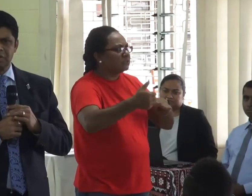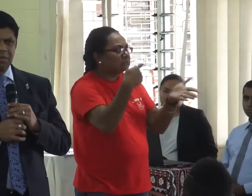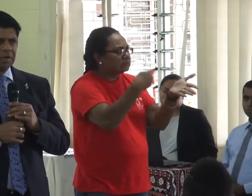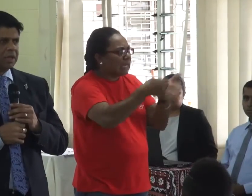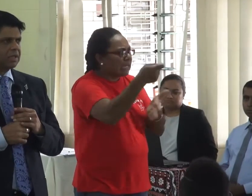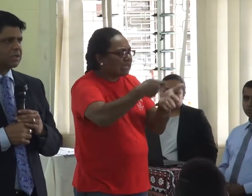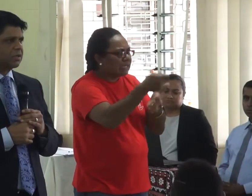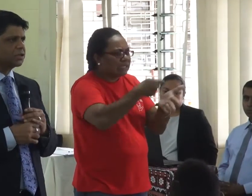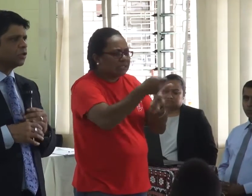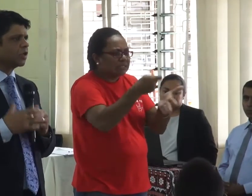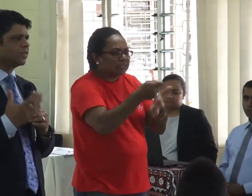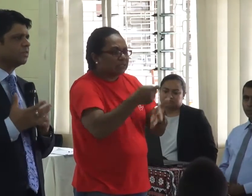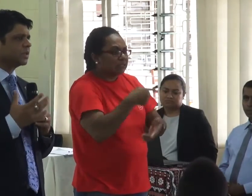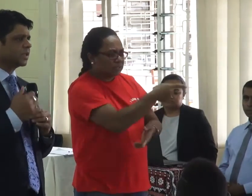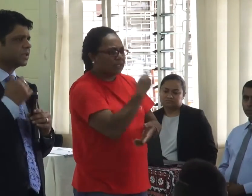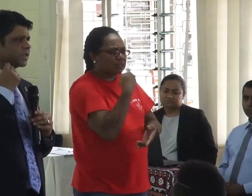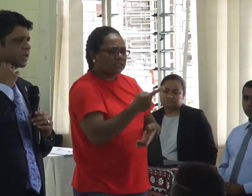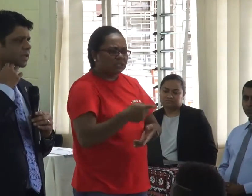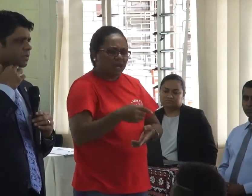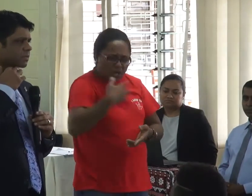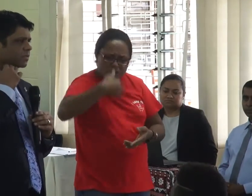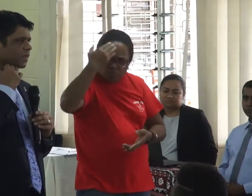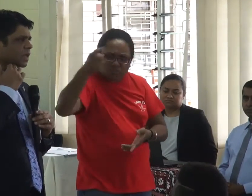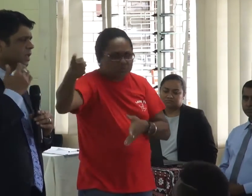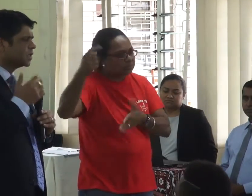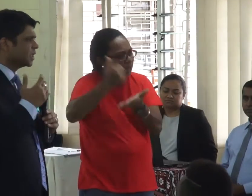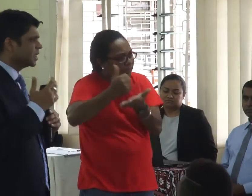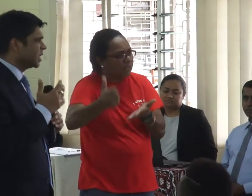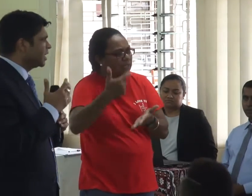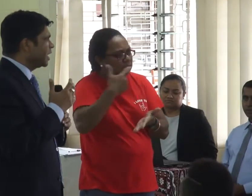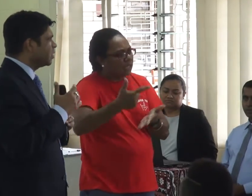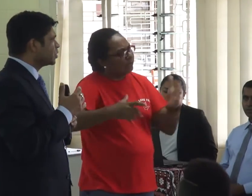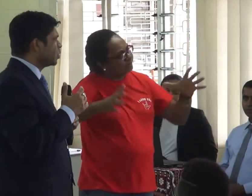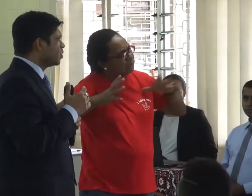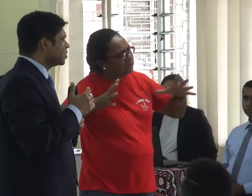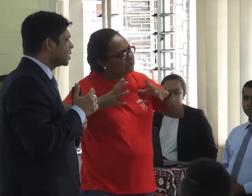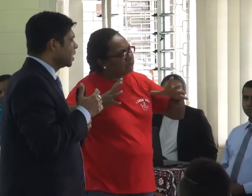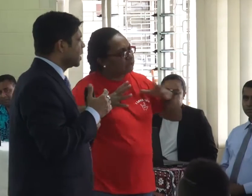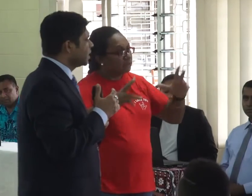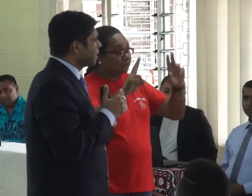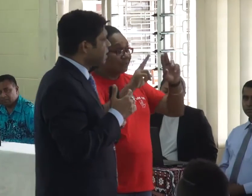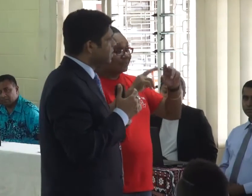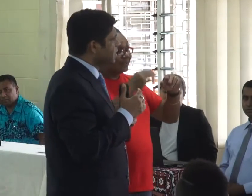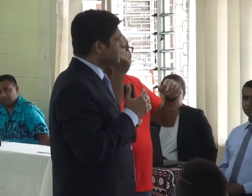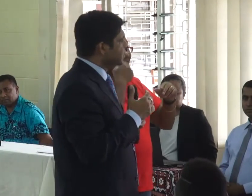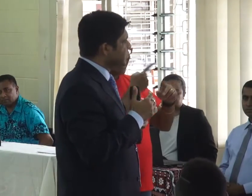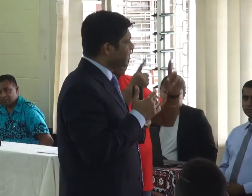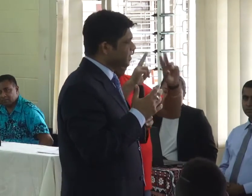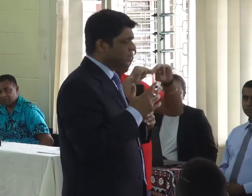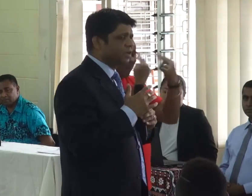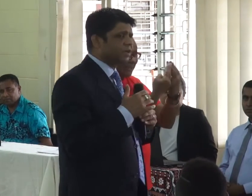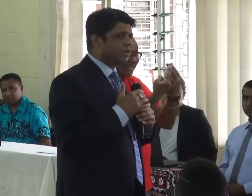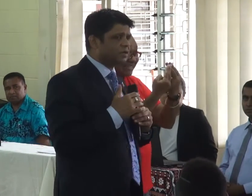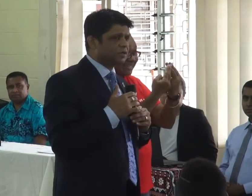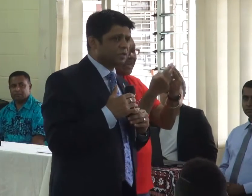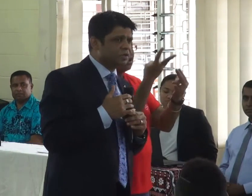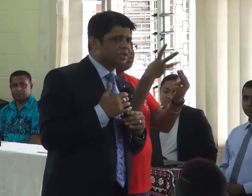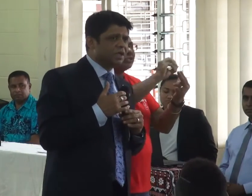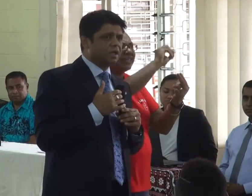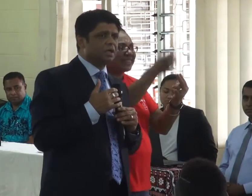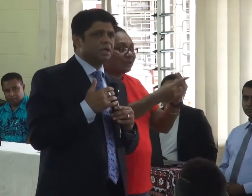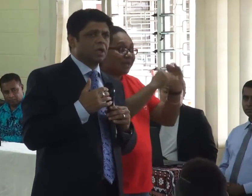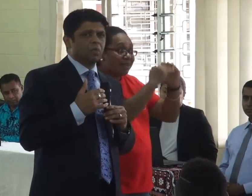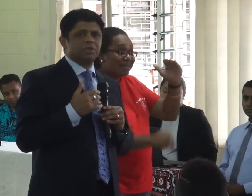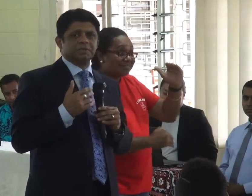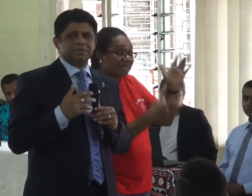He talked about that, as you know, government has said that any household that earns less than $30,000